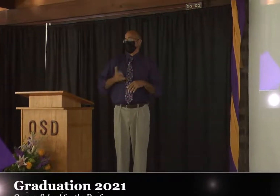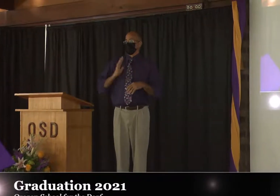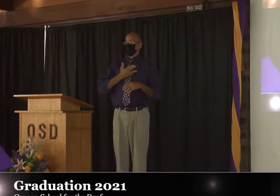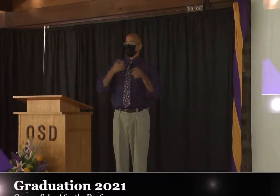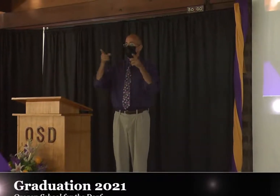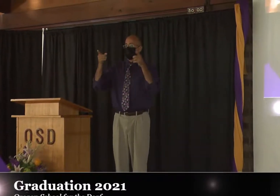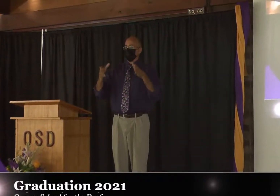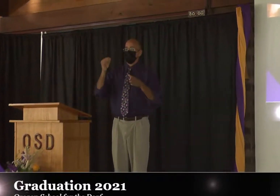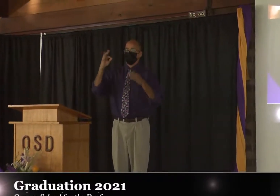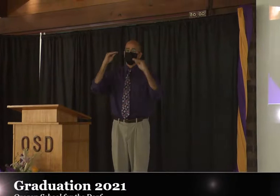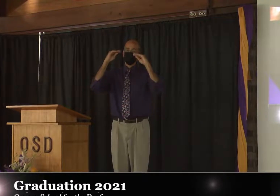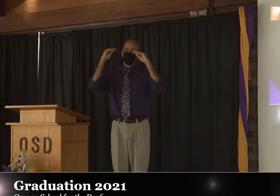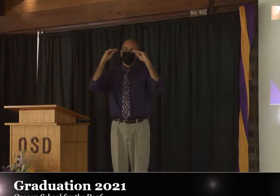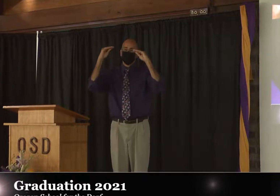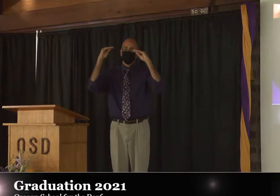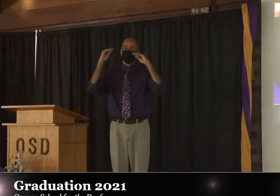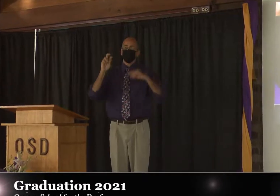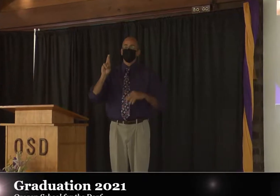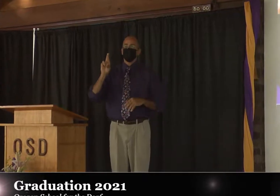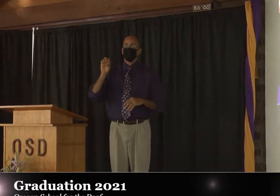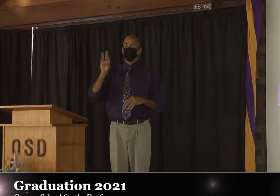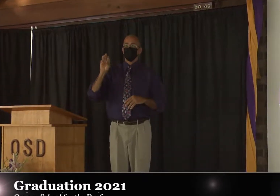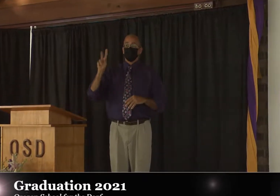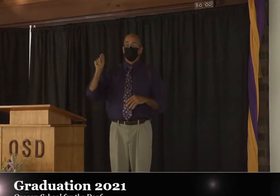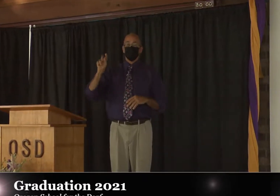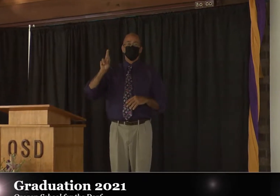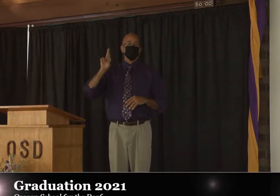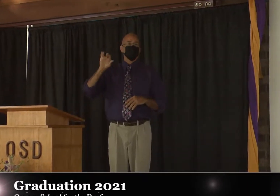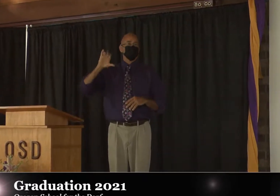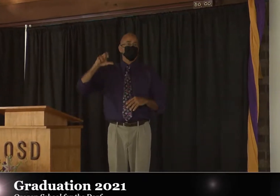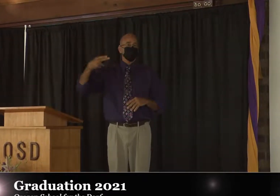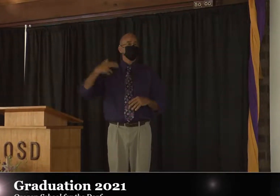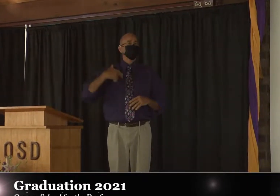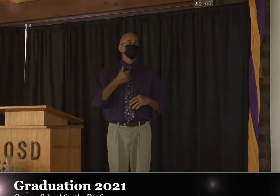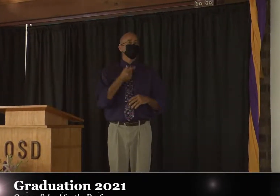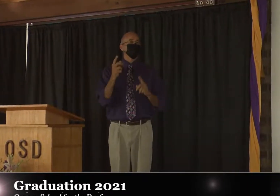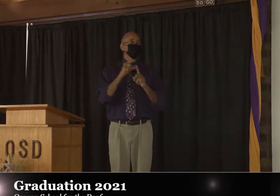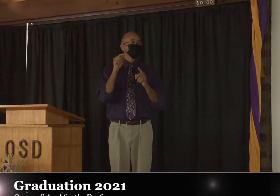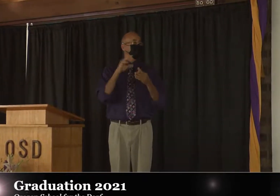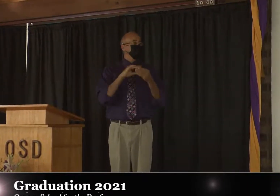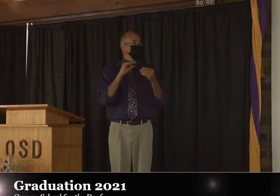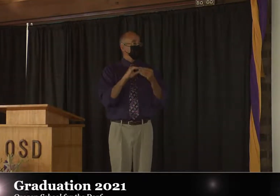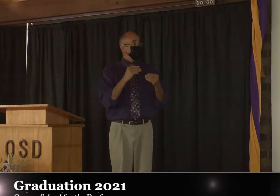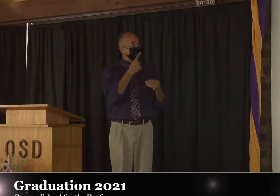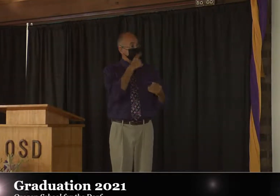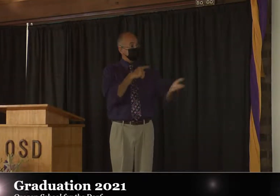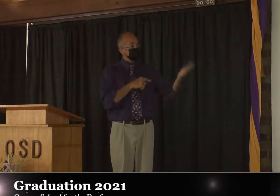And now to wrap things up, I'd like to invite our Director of Instruction, Robert Rich, up to say a few words.